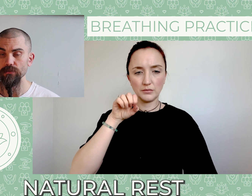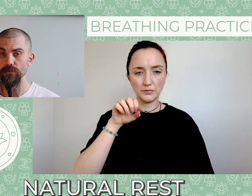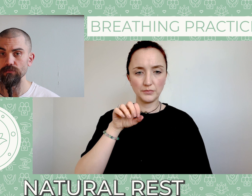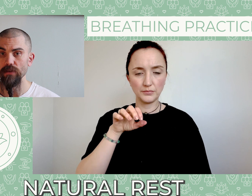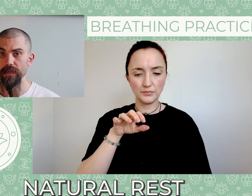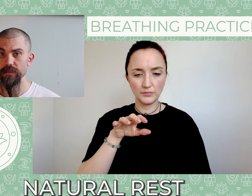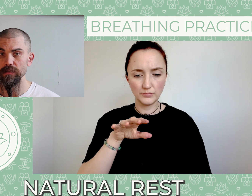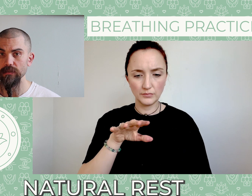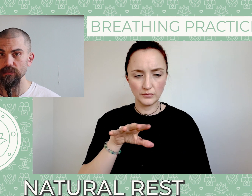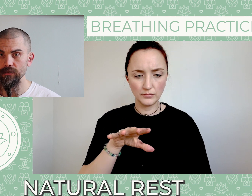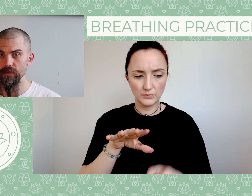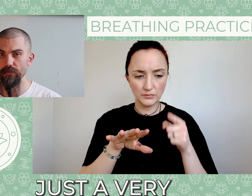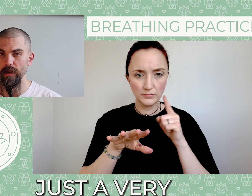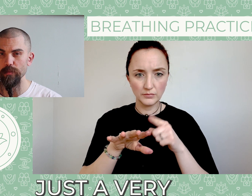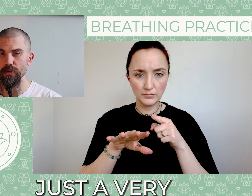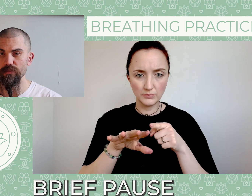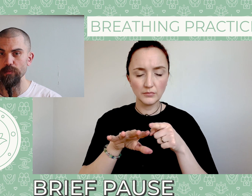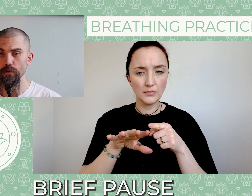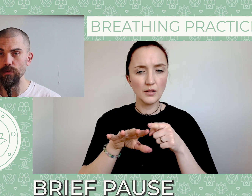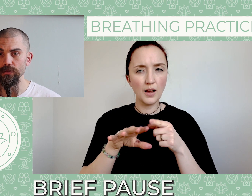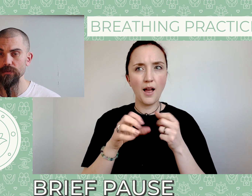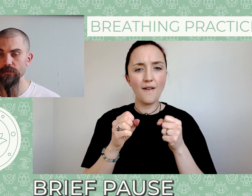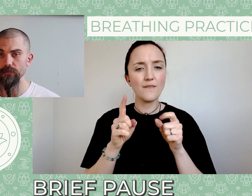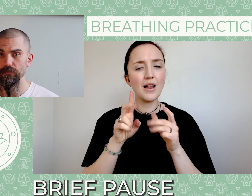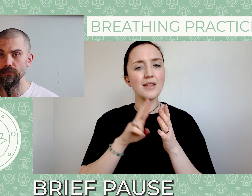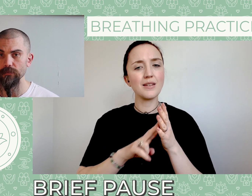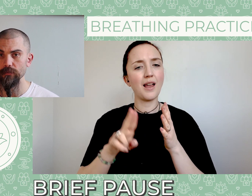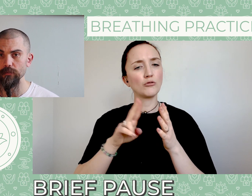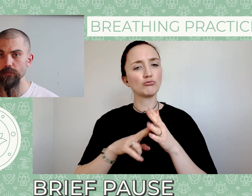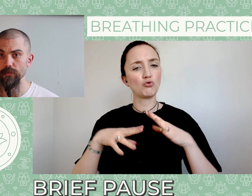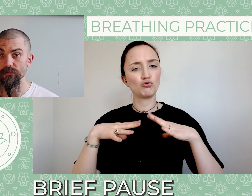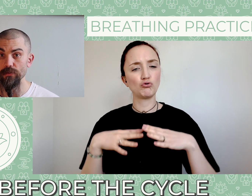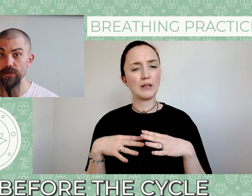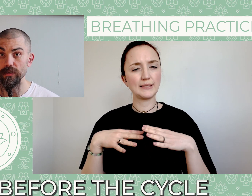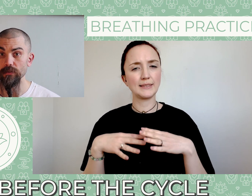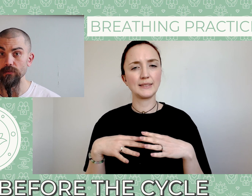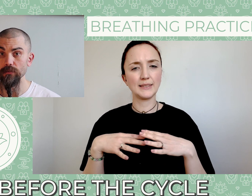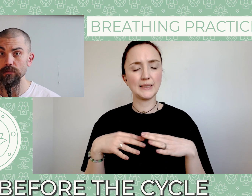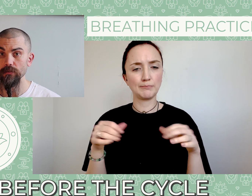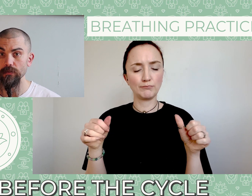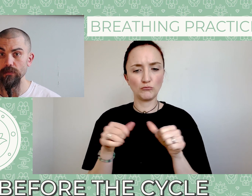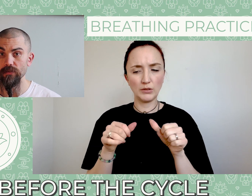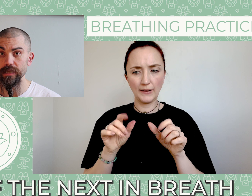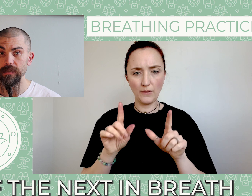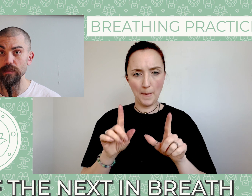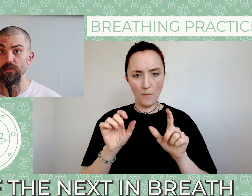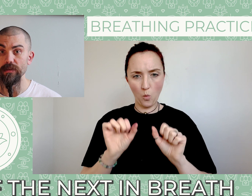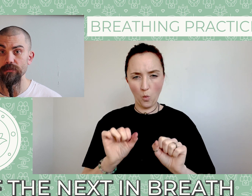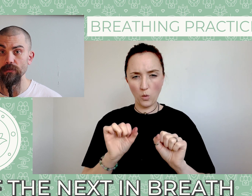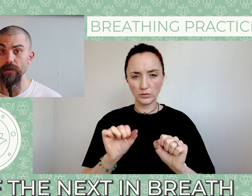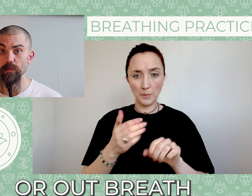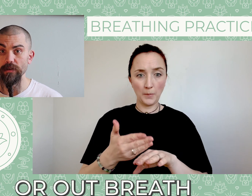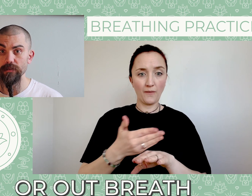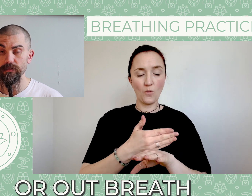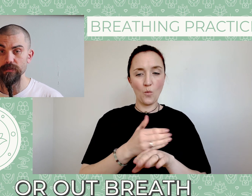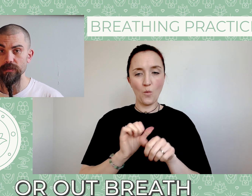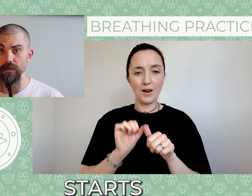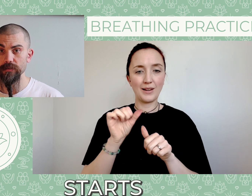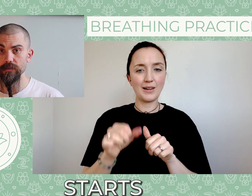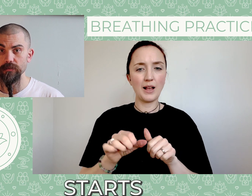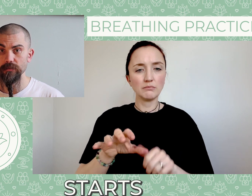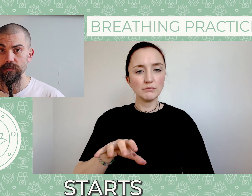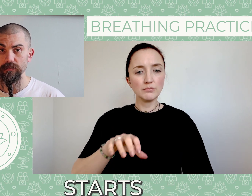there is a natural rest, just a very brief pause before the cycle of the next in-breath or